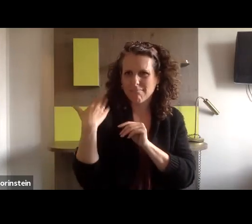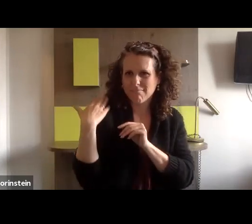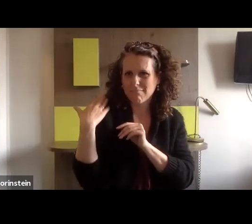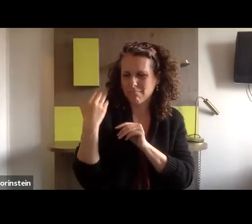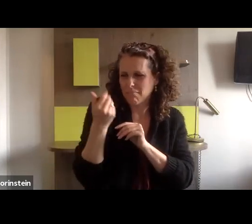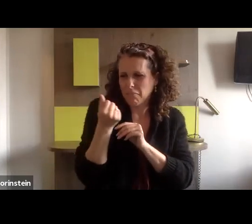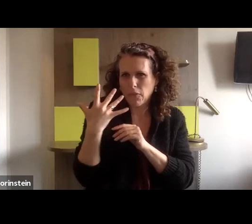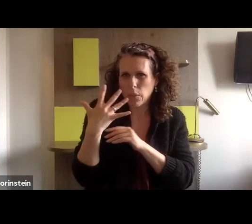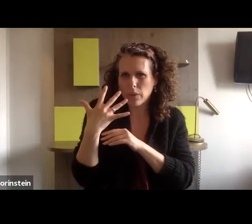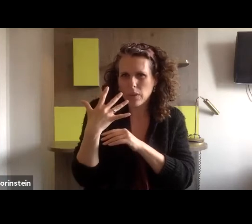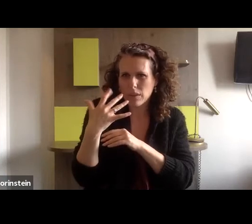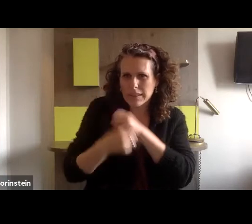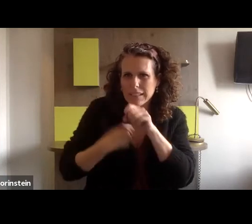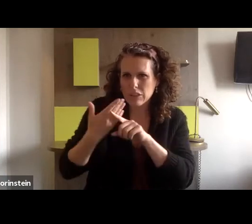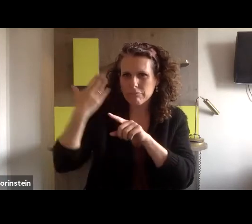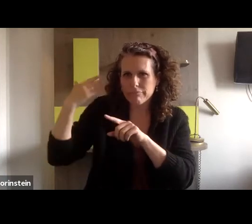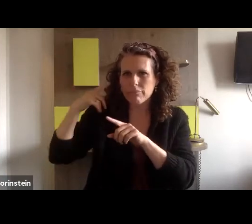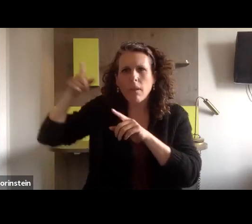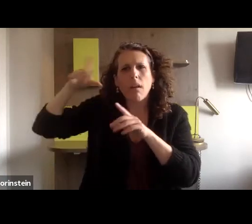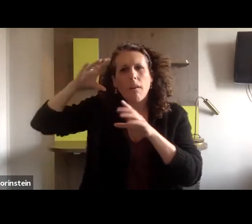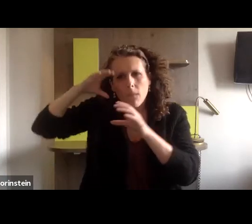deaf children and adolescents.